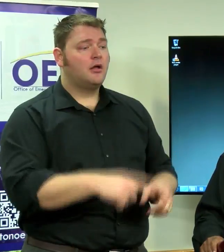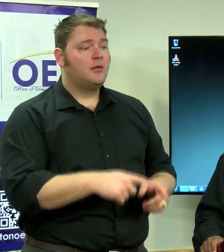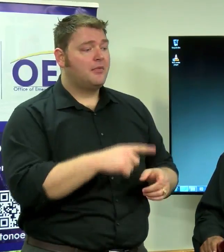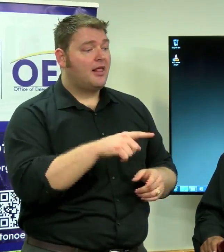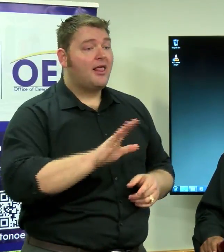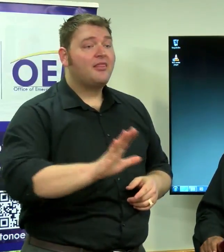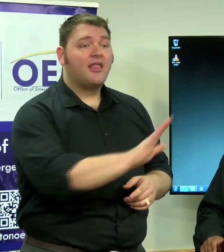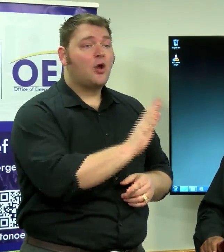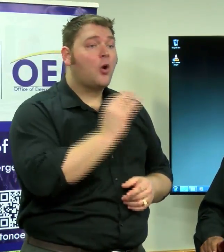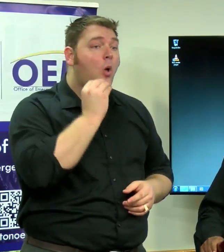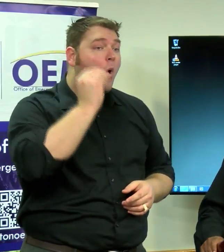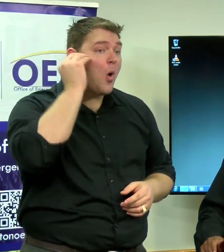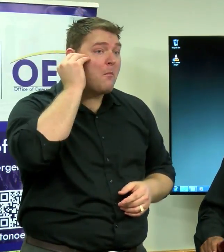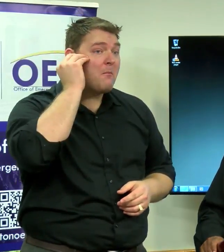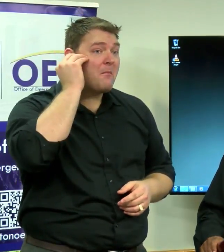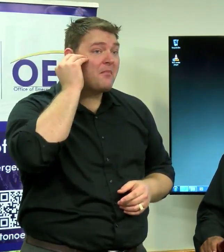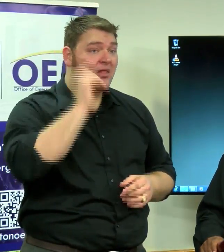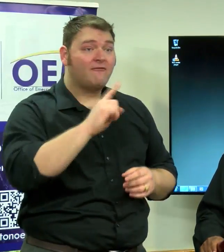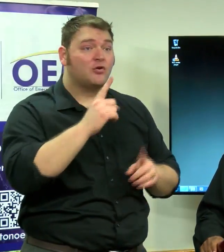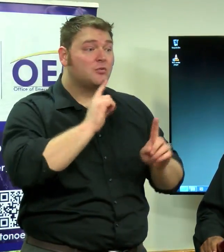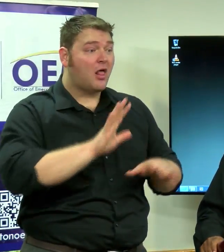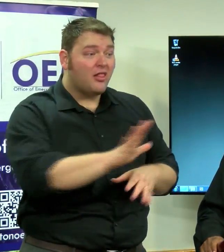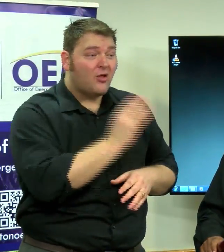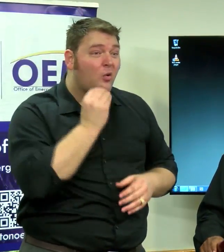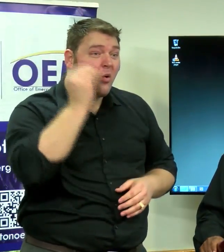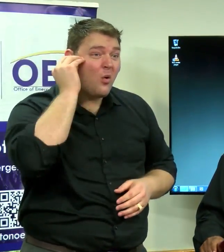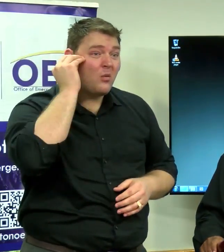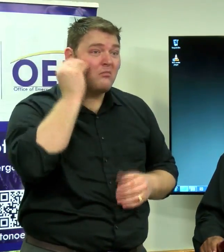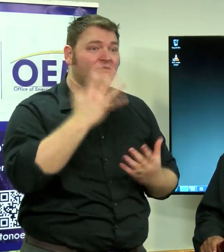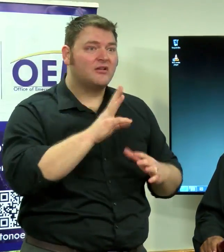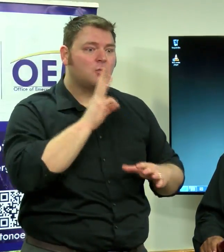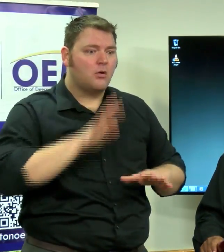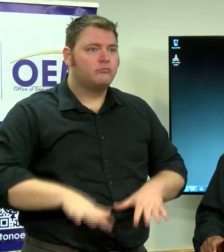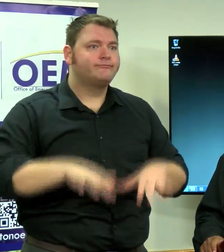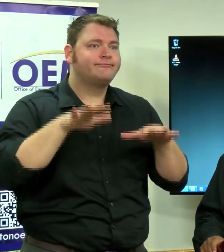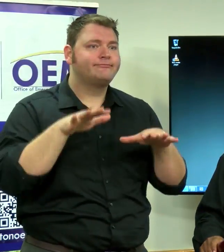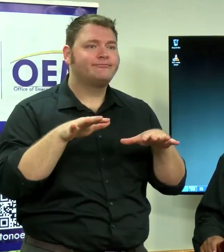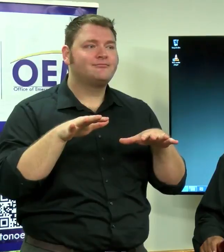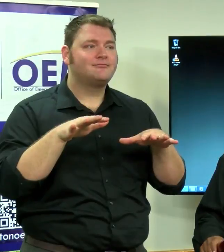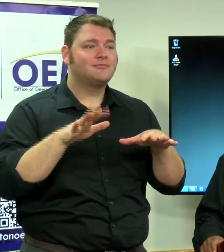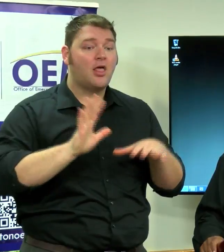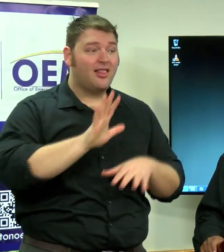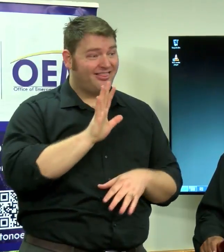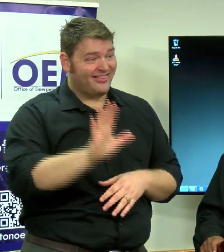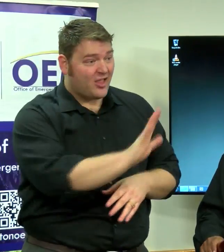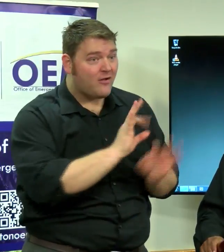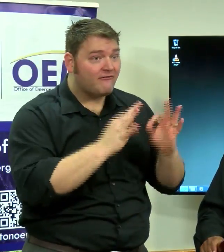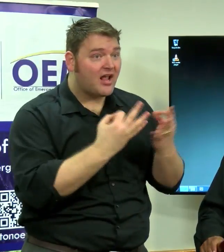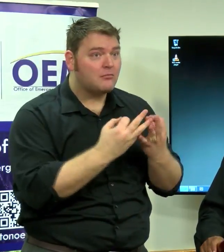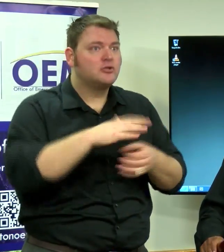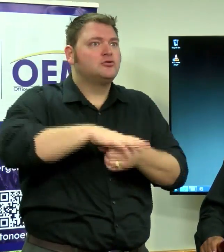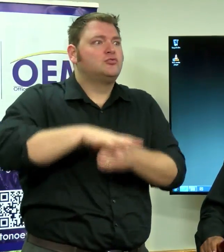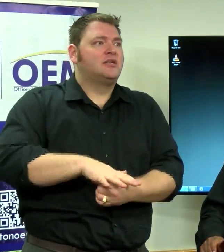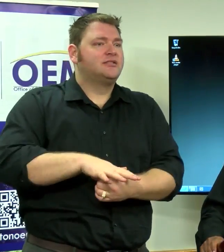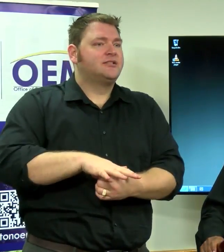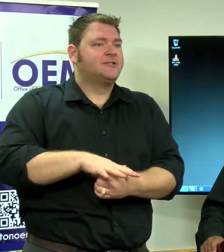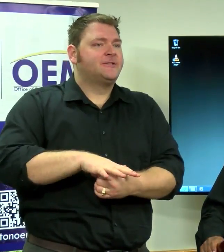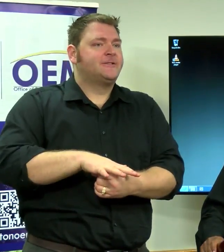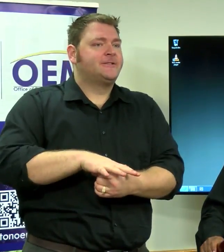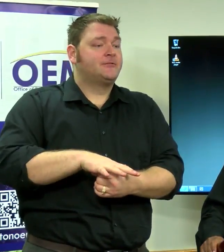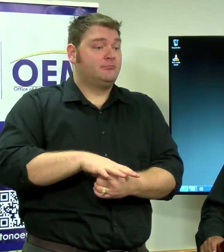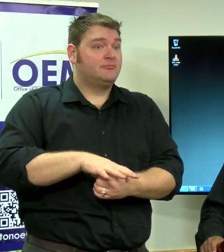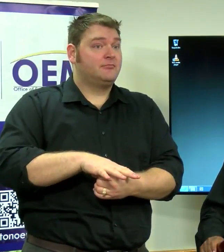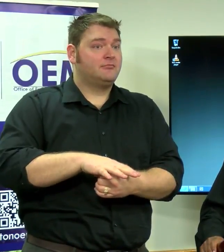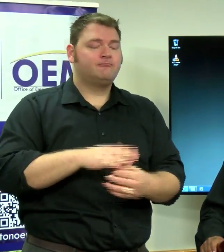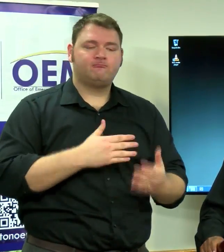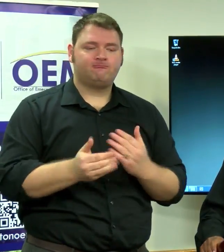own homes have taken on water and their own families are in stressful situations. In spite of that, in spite of